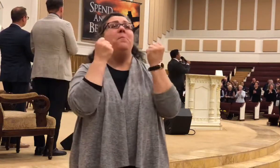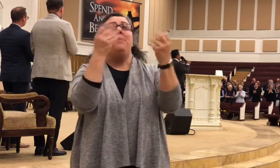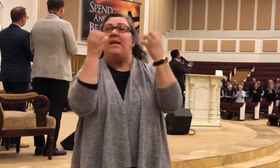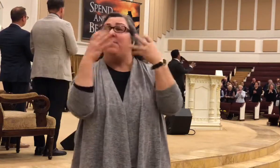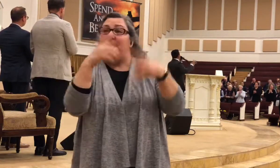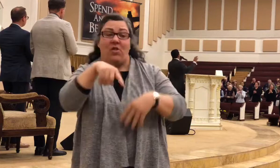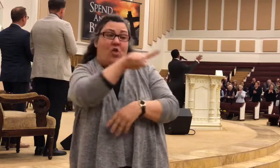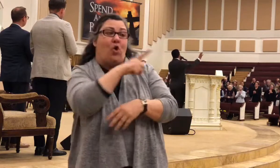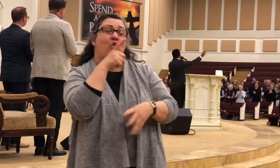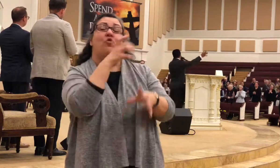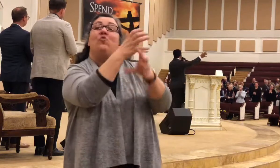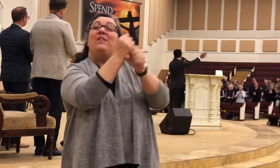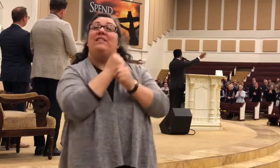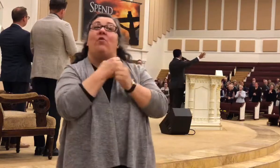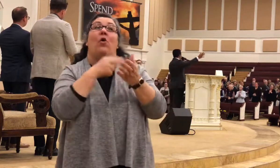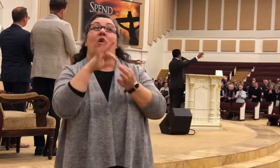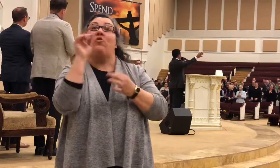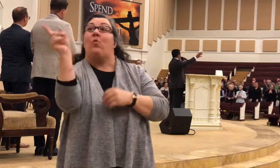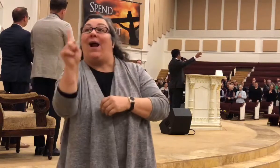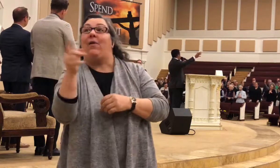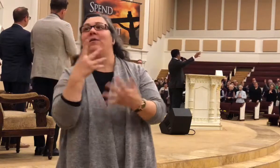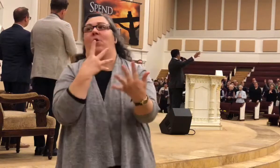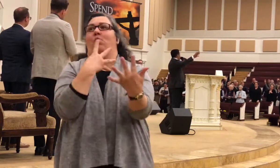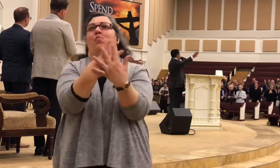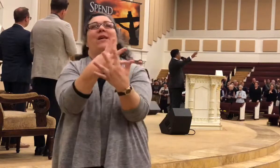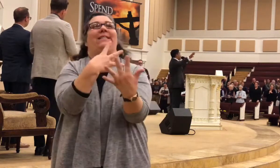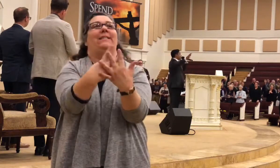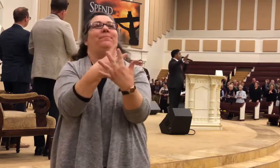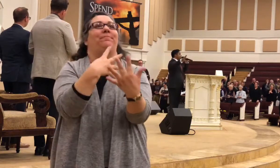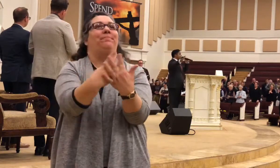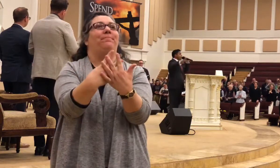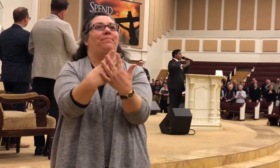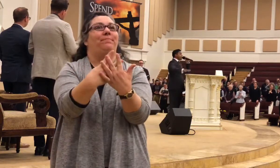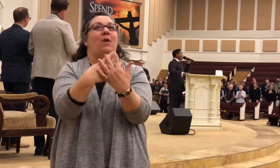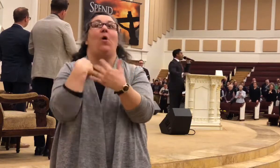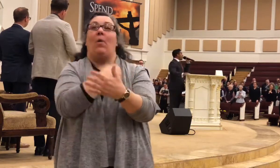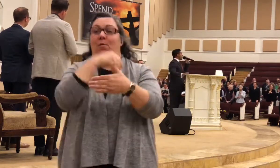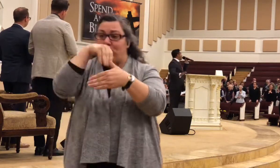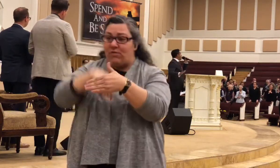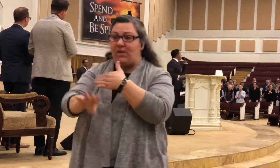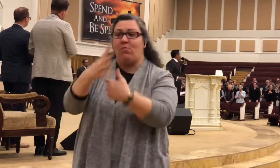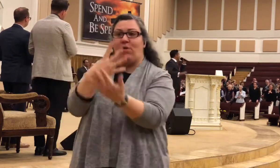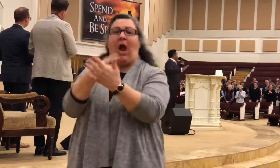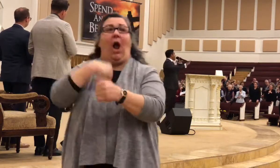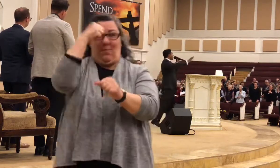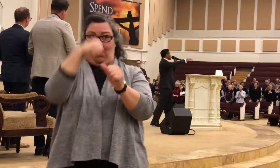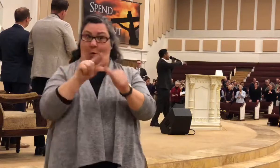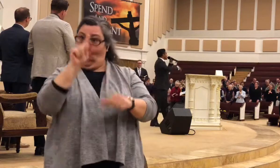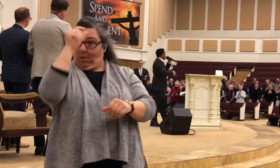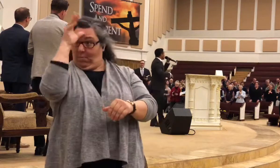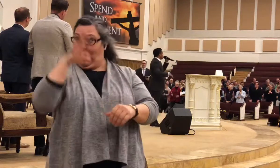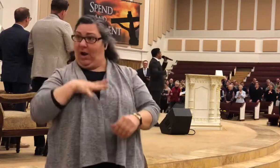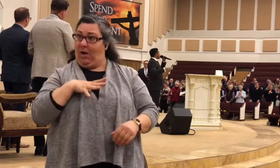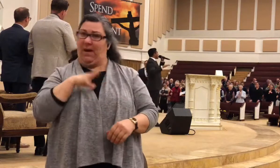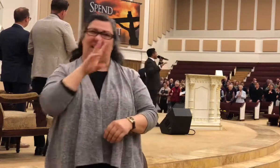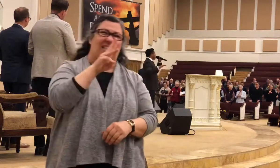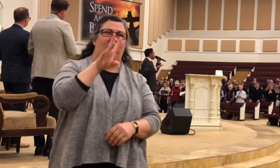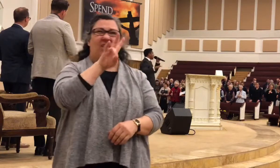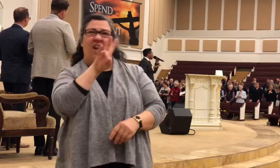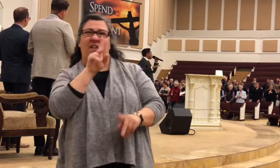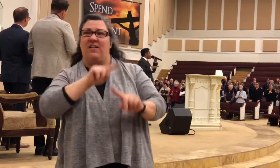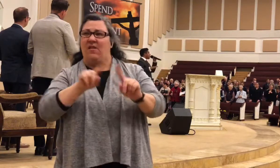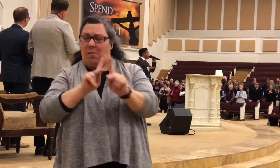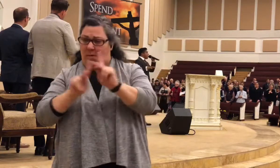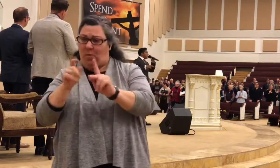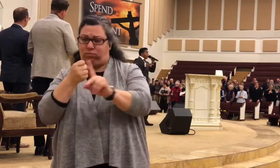were filled with the Holy Ghost in the prisons. We went into the prisons, and I remember one man, after about six or seven of them, received the